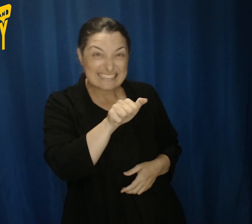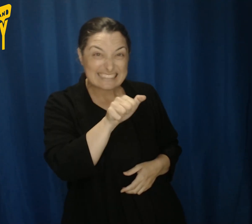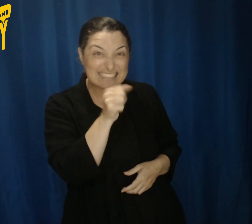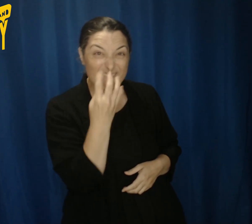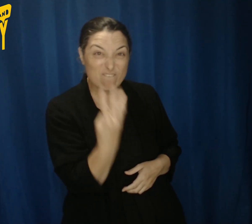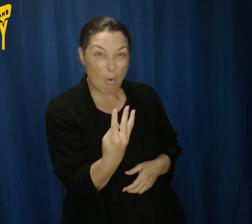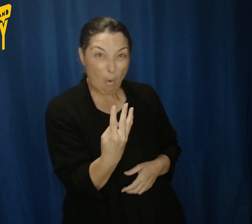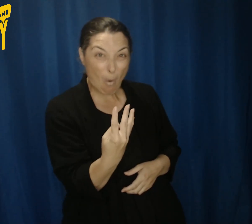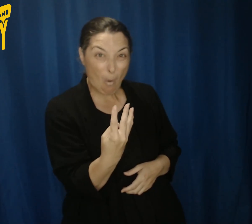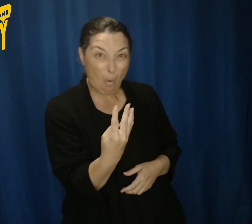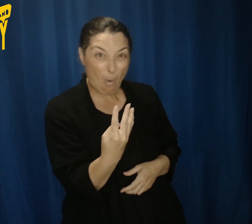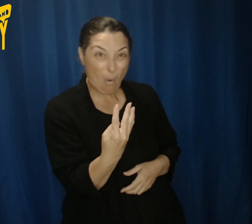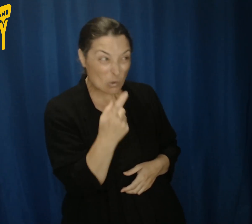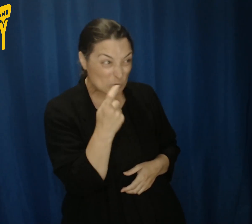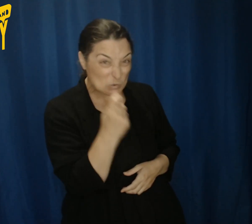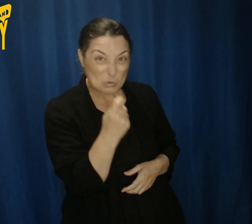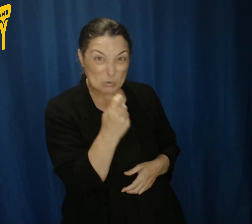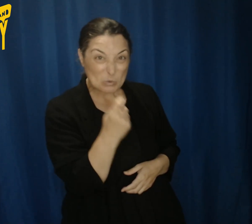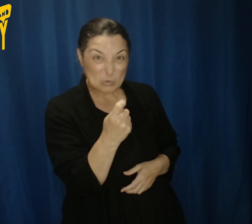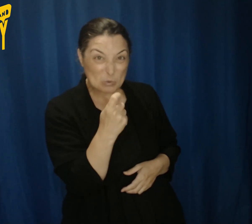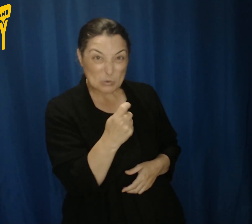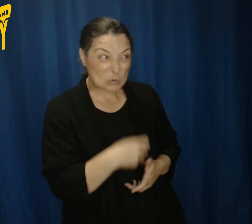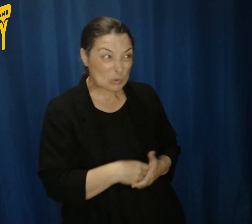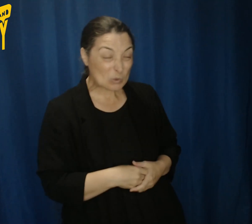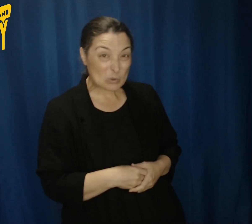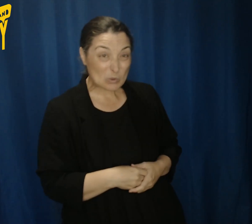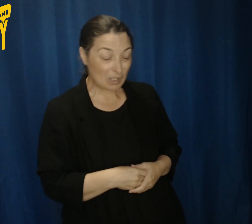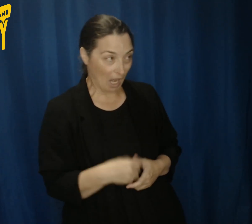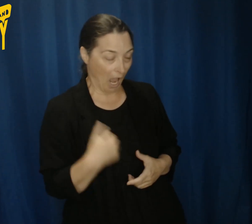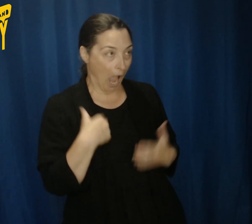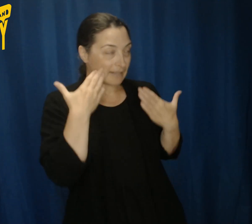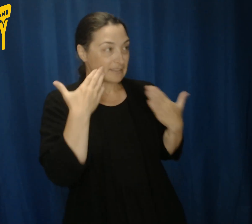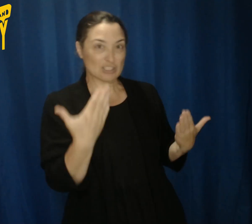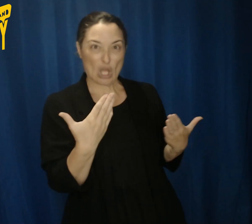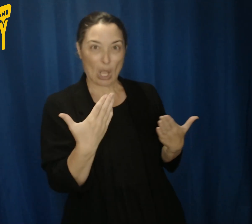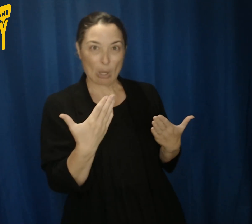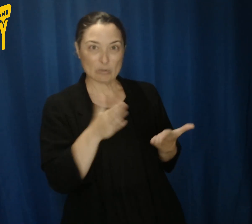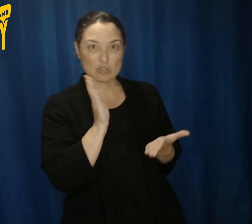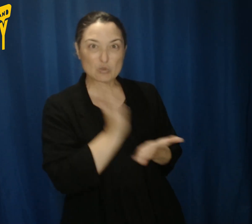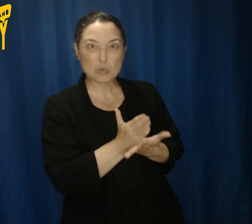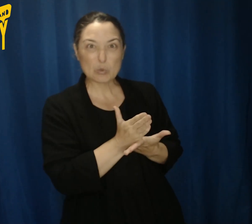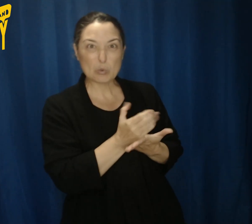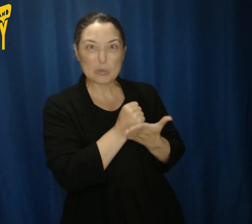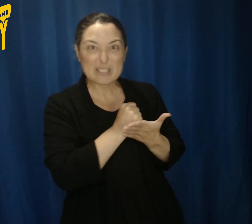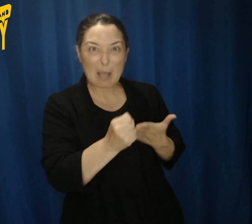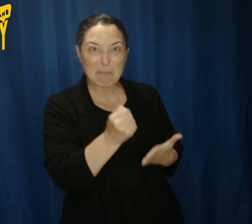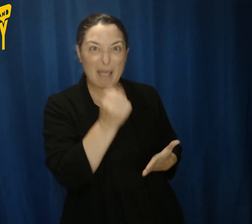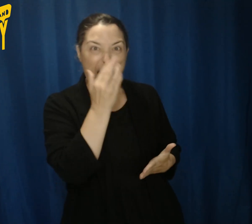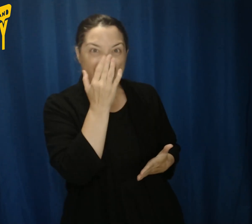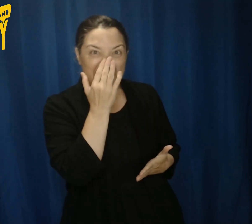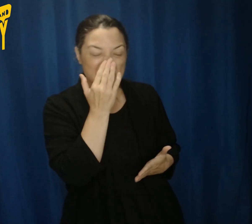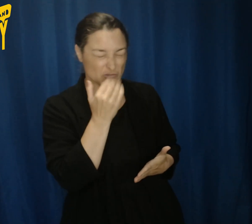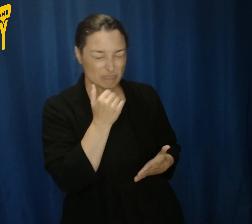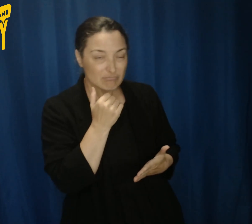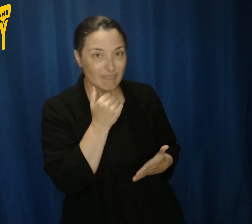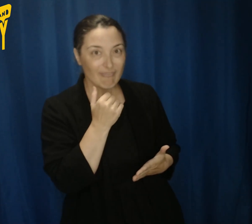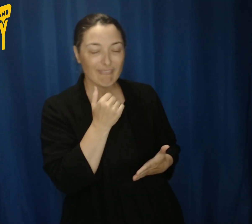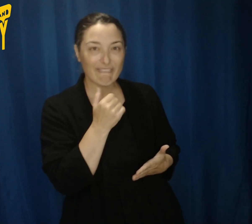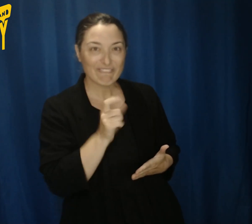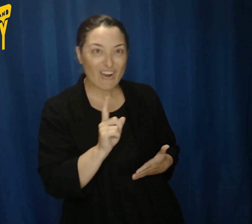64. 64, wow. I didn't know such numbers actually really happen to people, but they do.